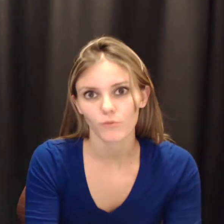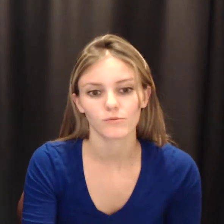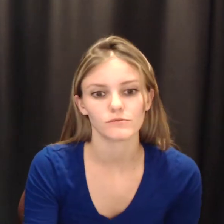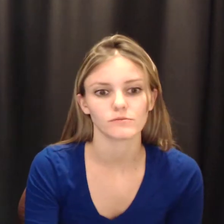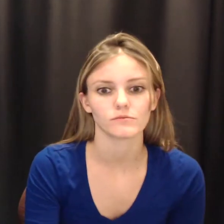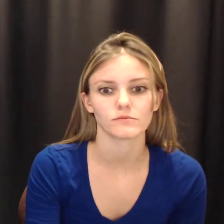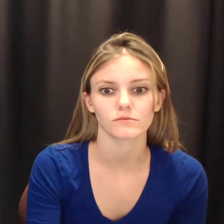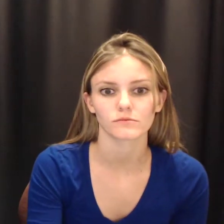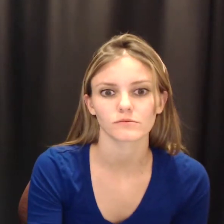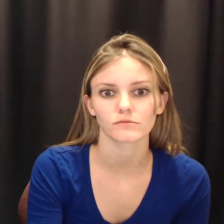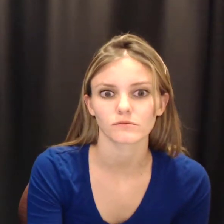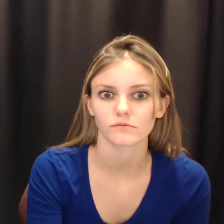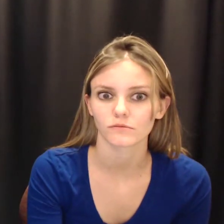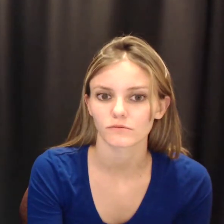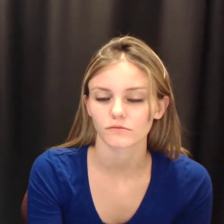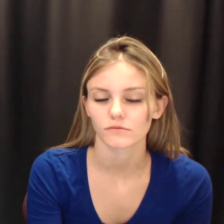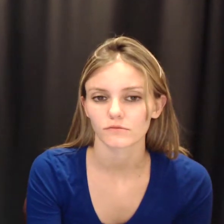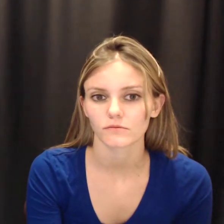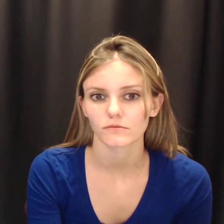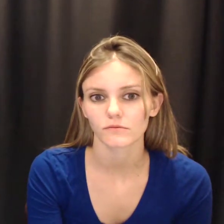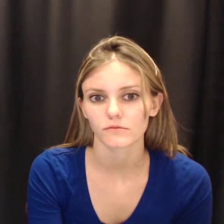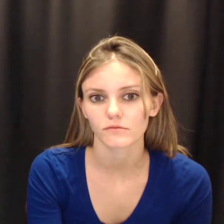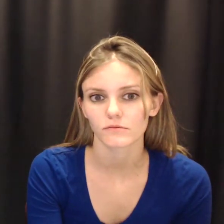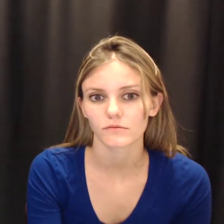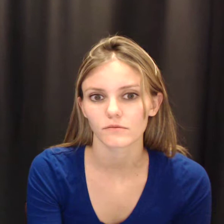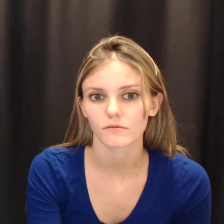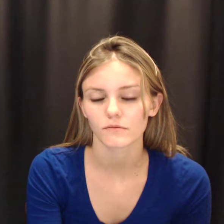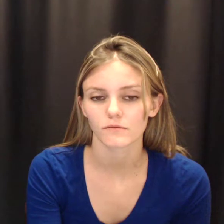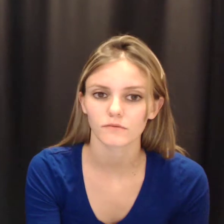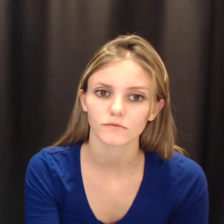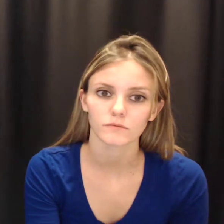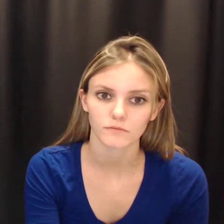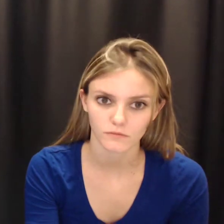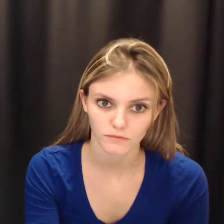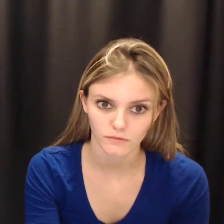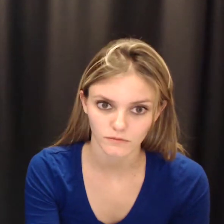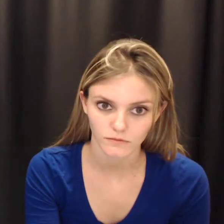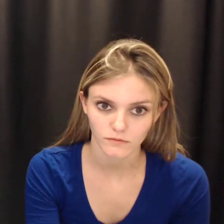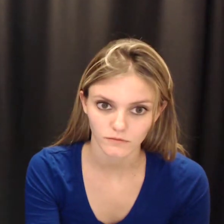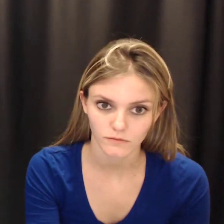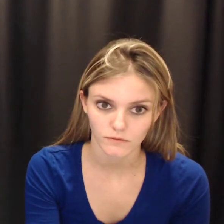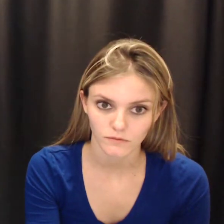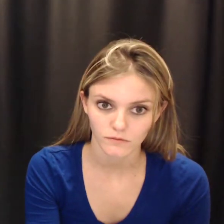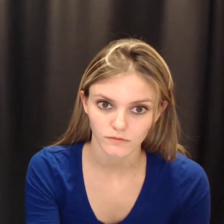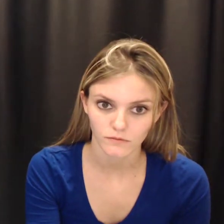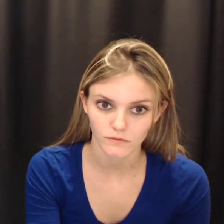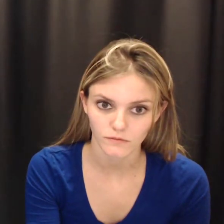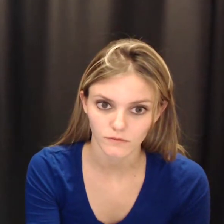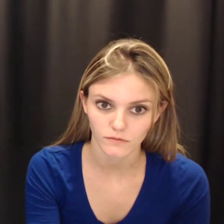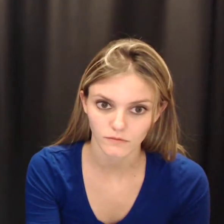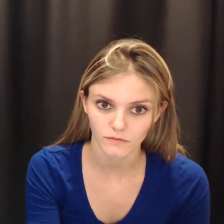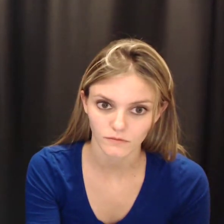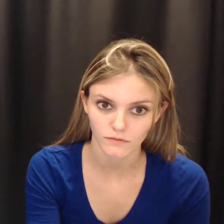Absolutely. So, to wrap this up, I'm just gonna need to get copies of all of the documentation you